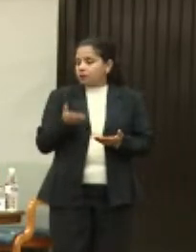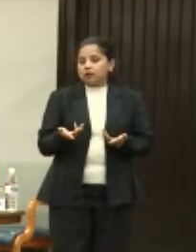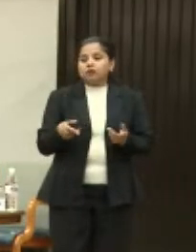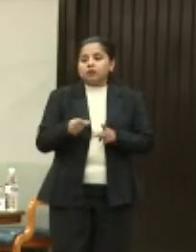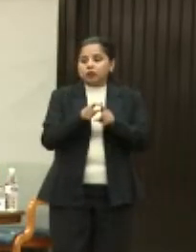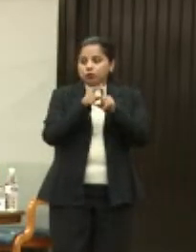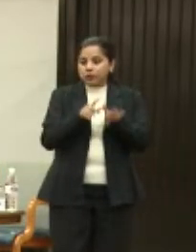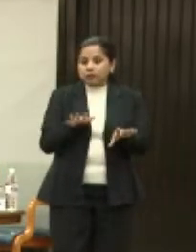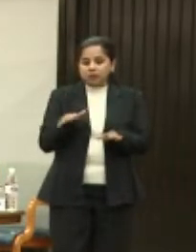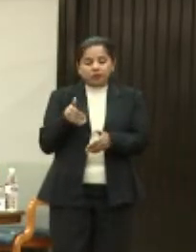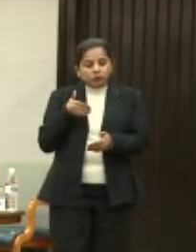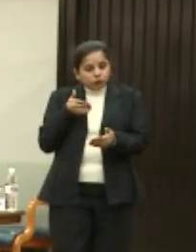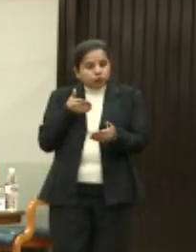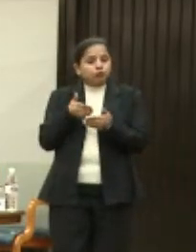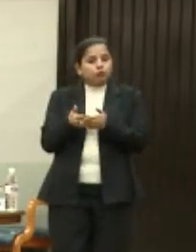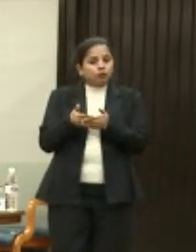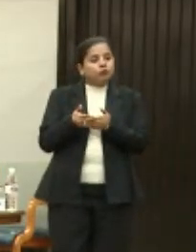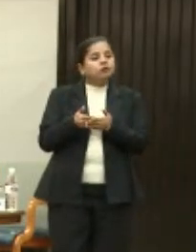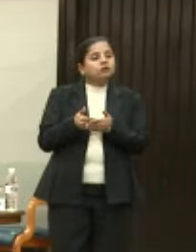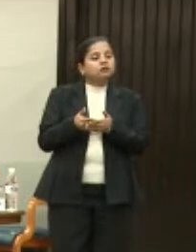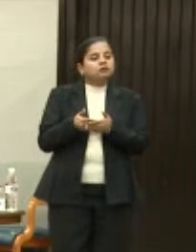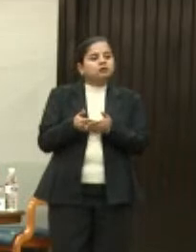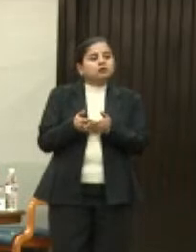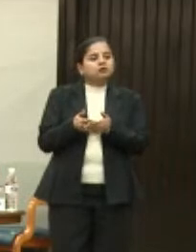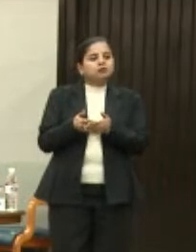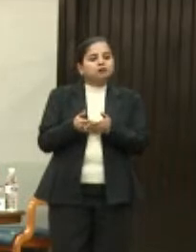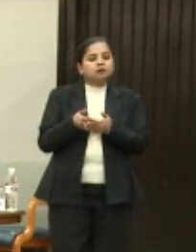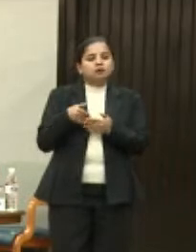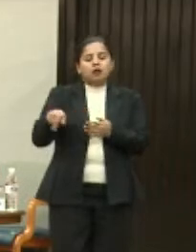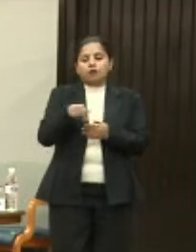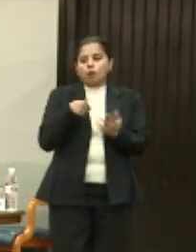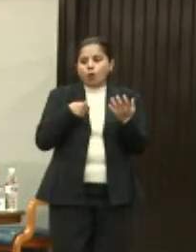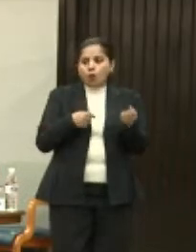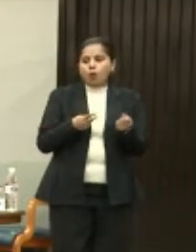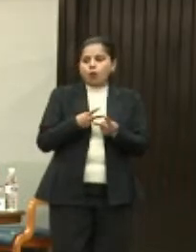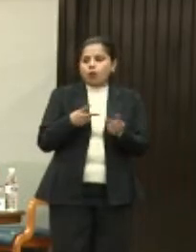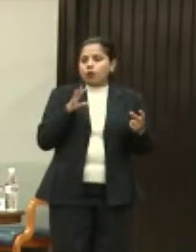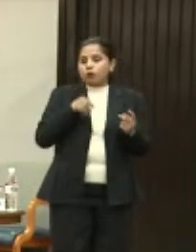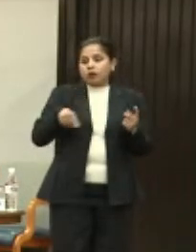dangerously close to being hauled up under the contempt of Courts Act.